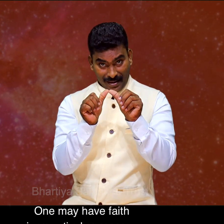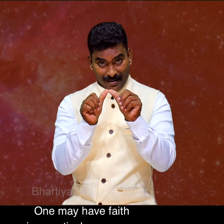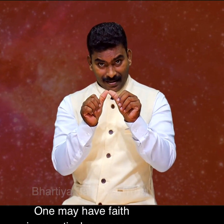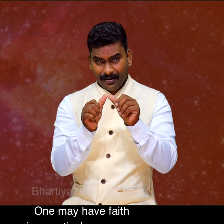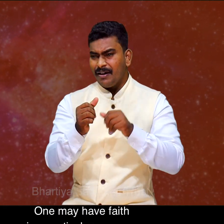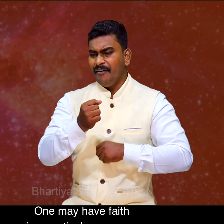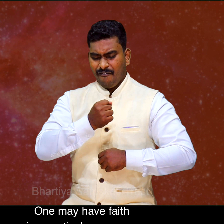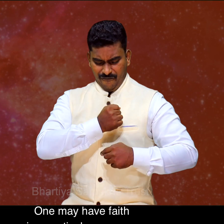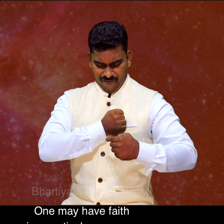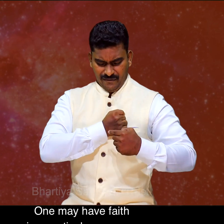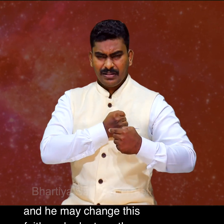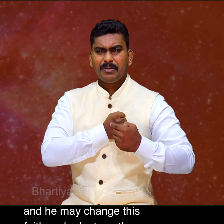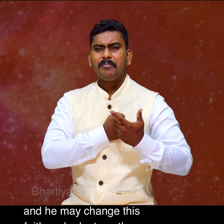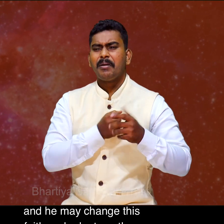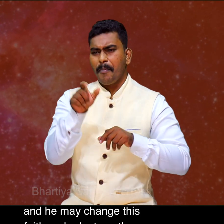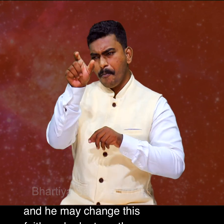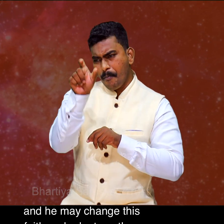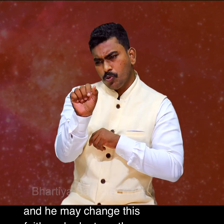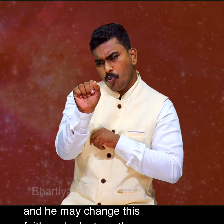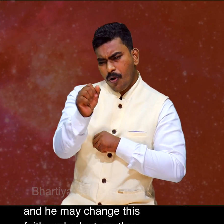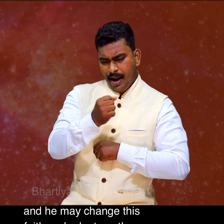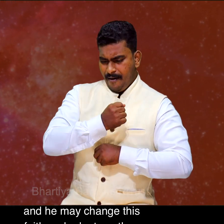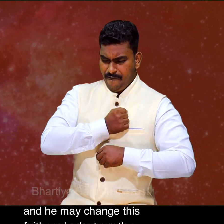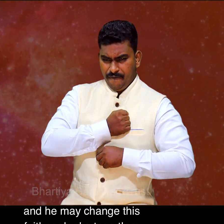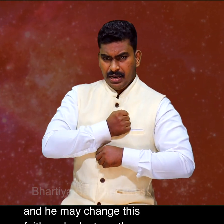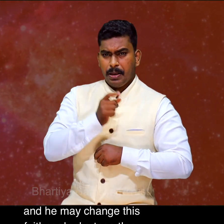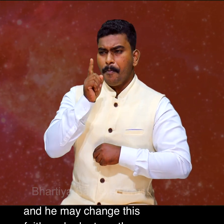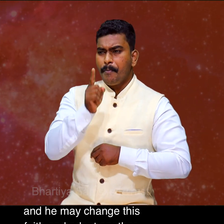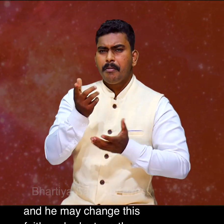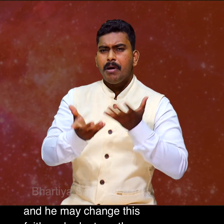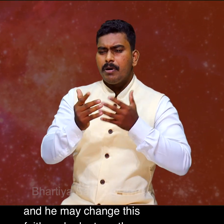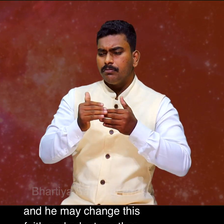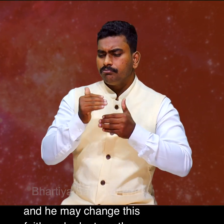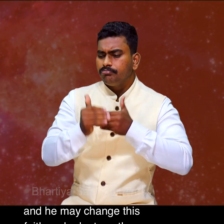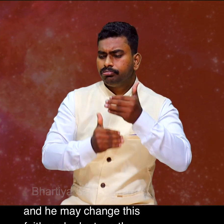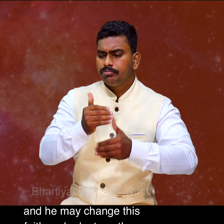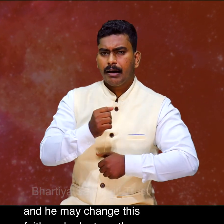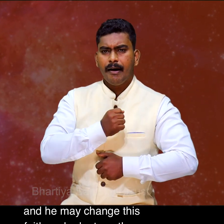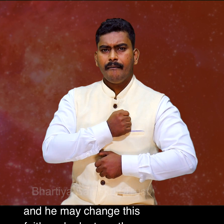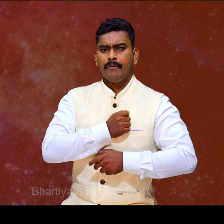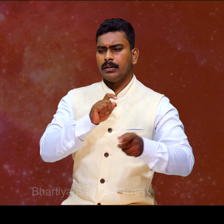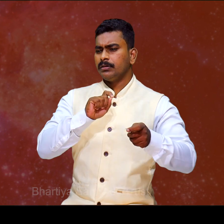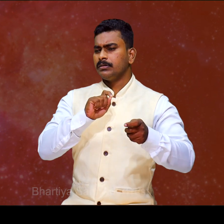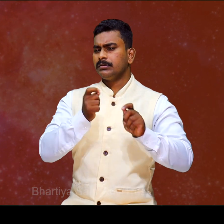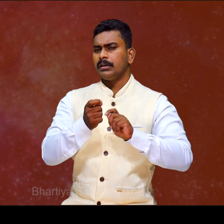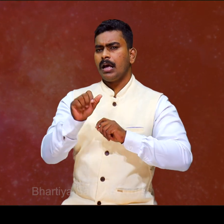in a particular process, and he may change this faith and adopt another.